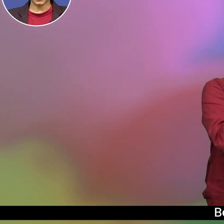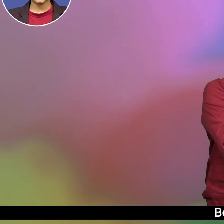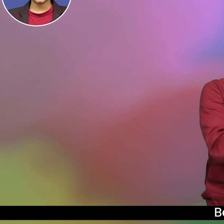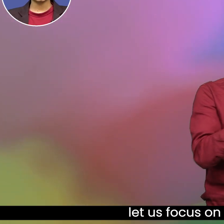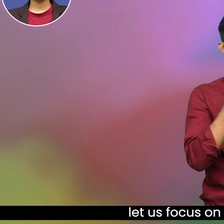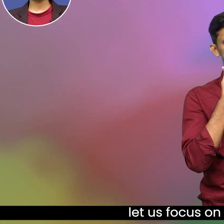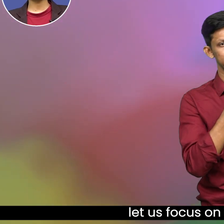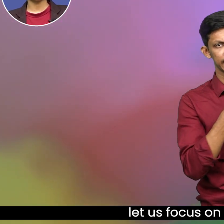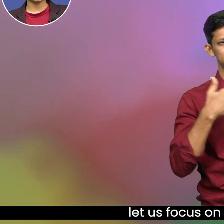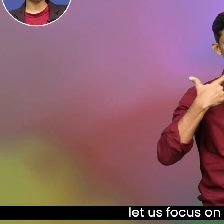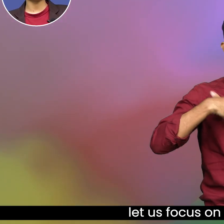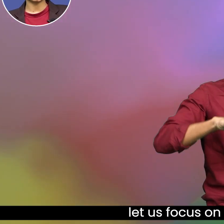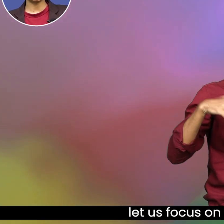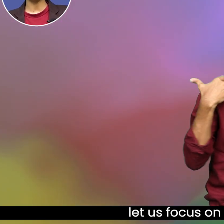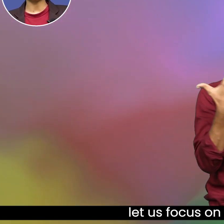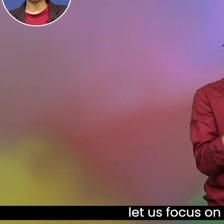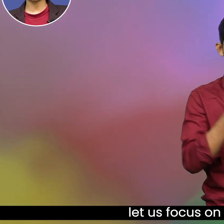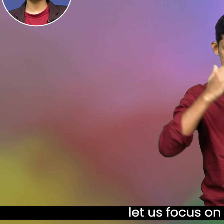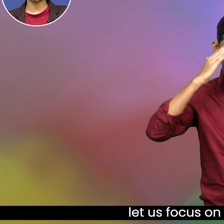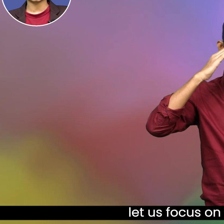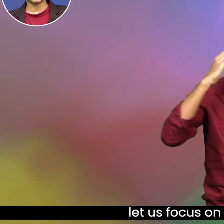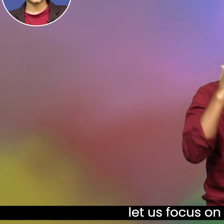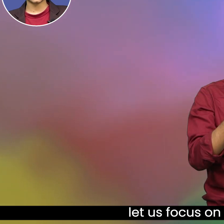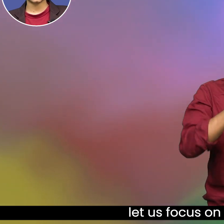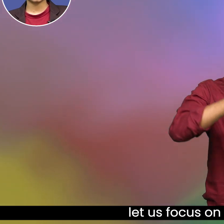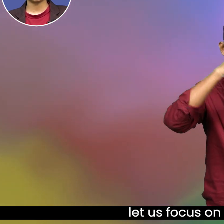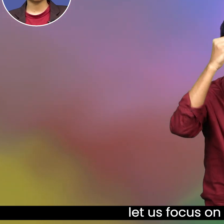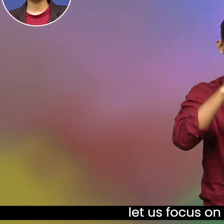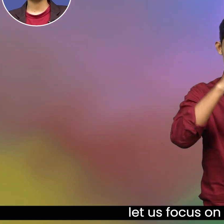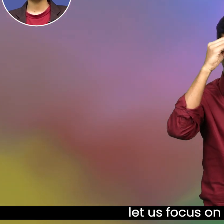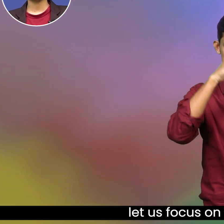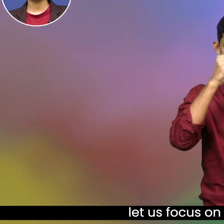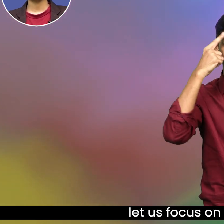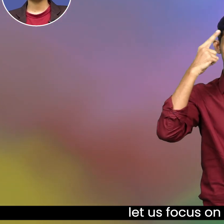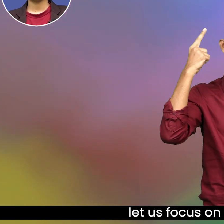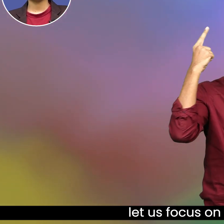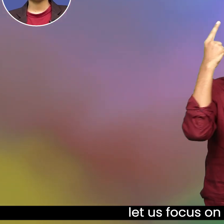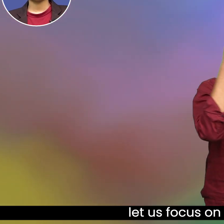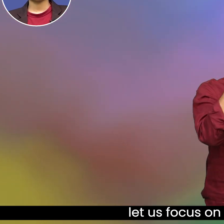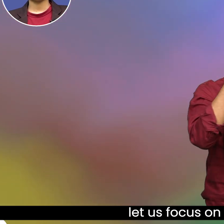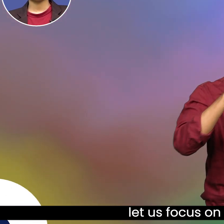Before that, let us focus on the learning objectives.